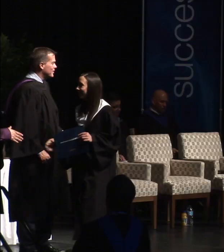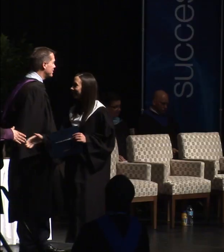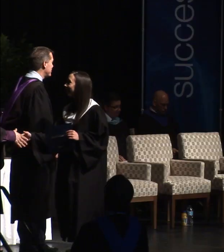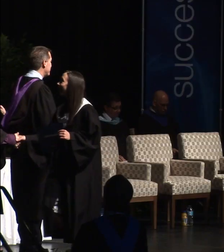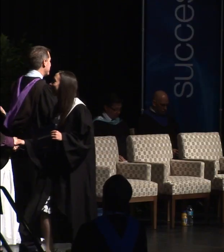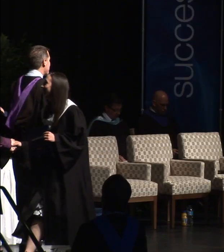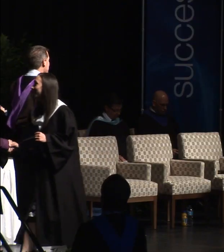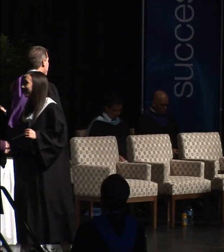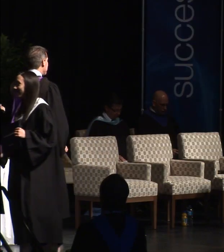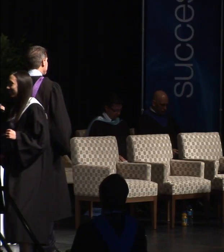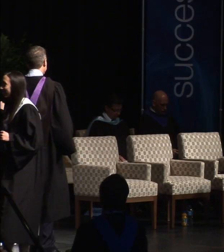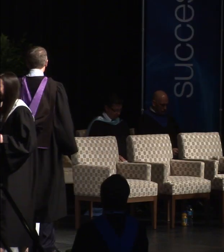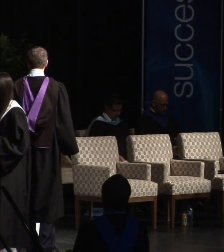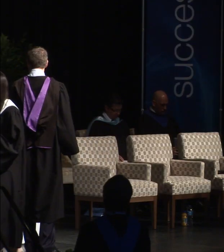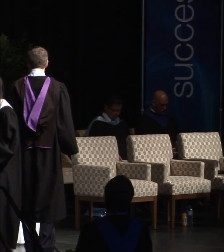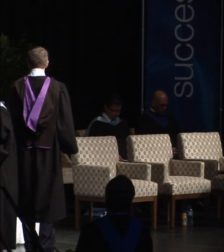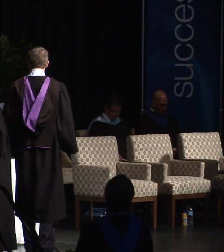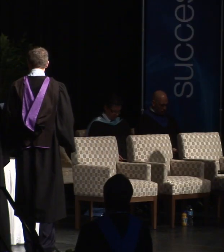Lyle Scott McKinnon.